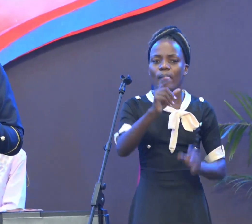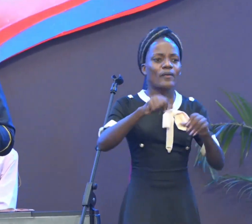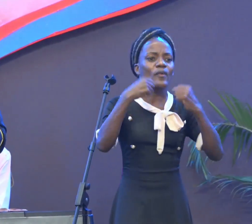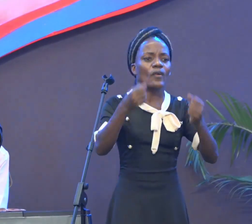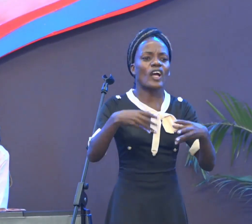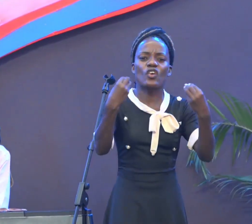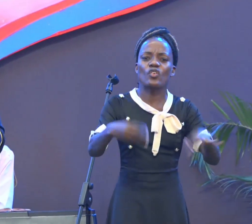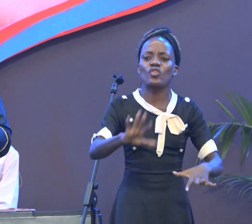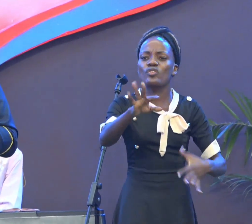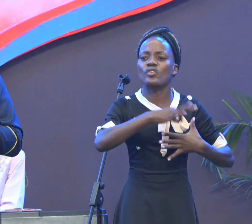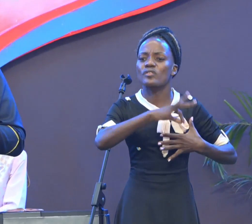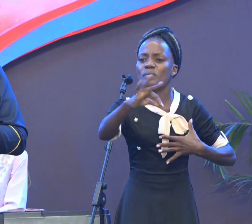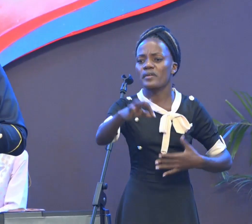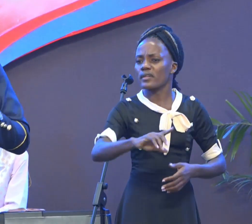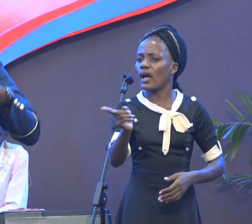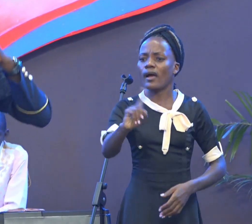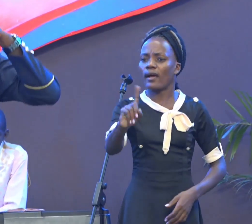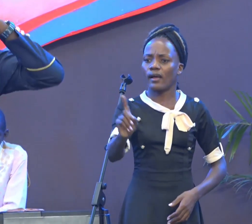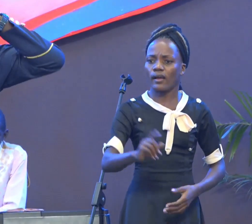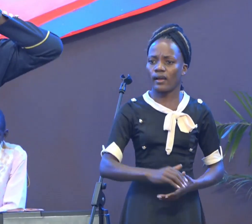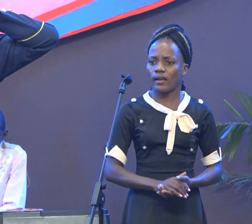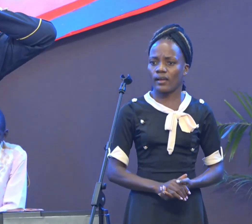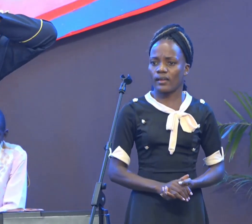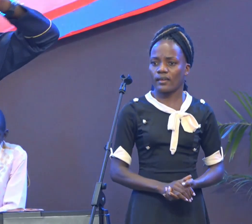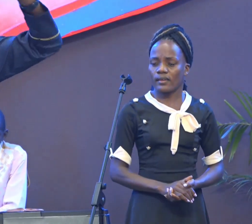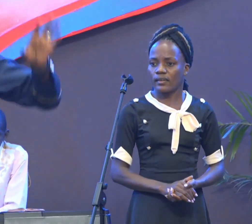mu mubiri. The spirit of man doesn't leave their body.